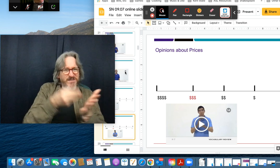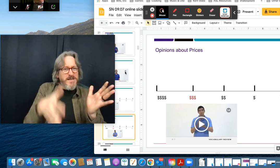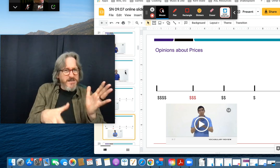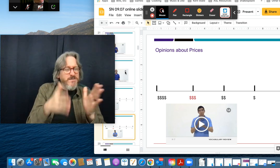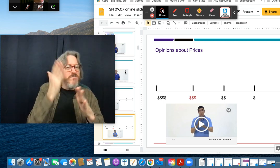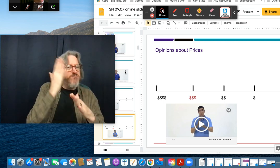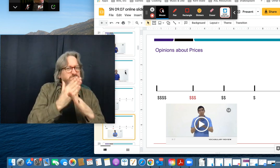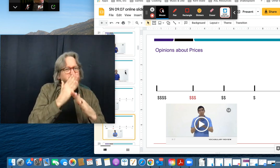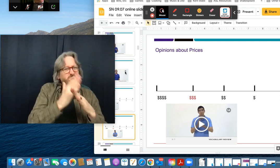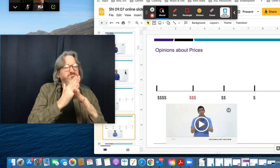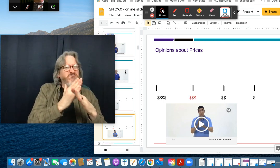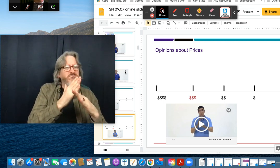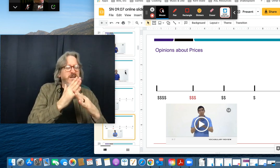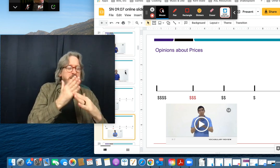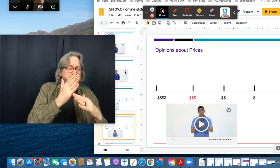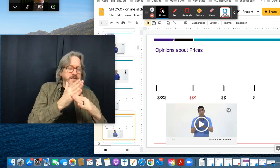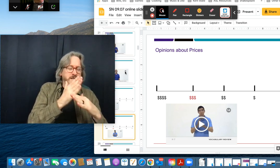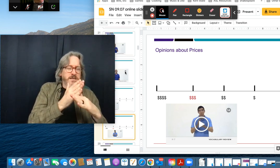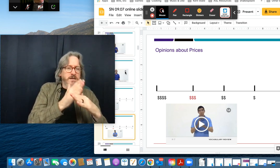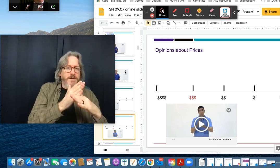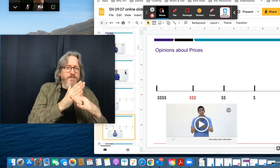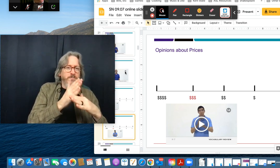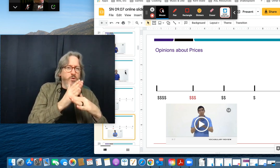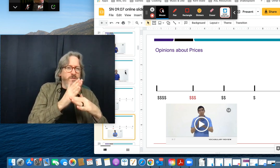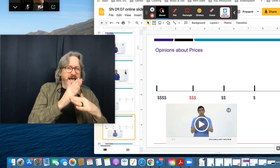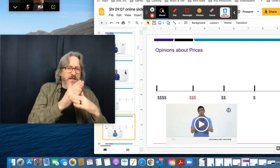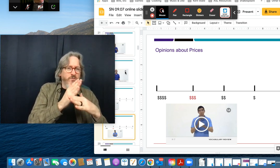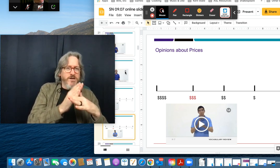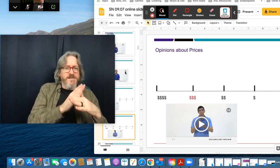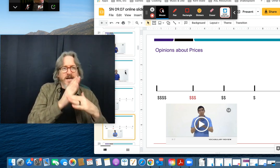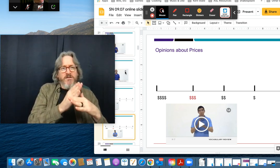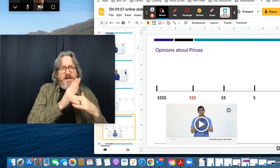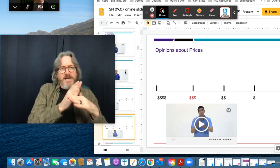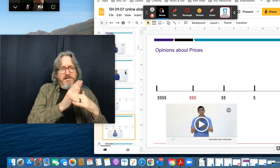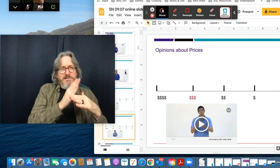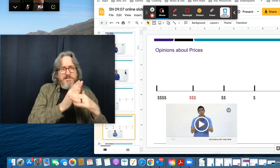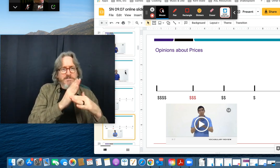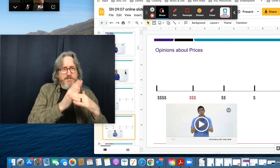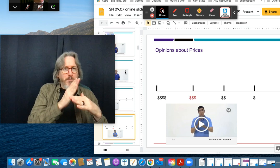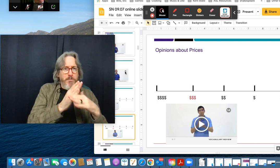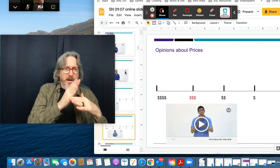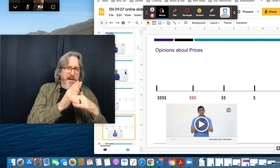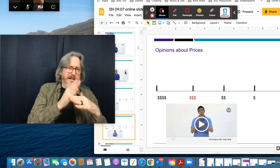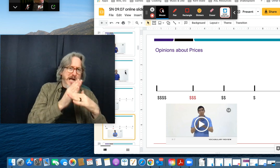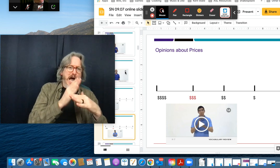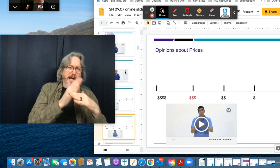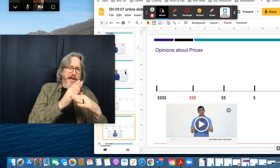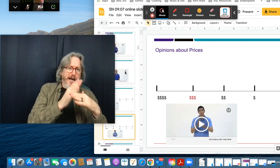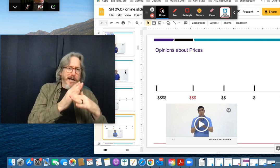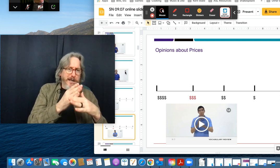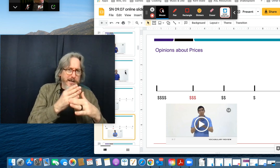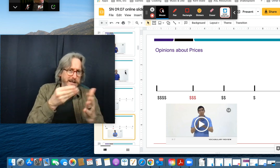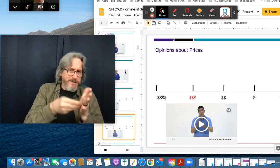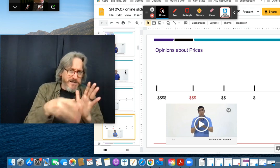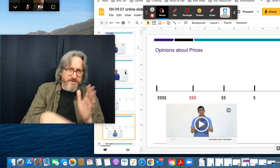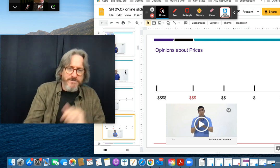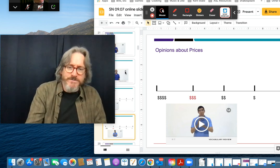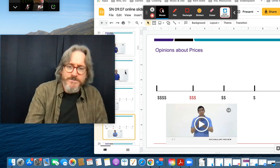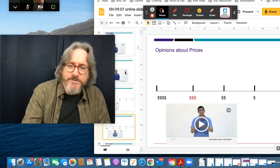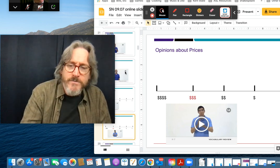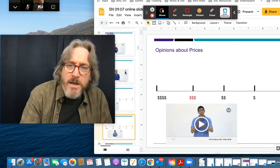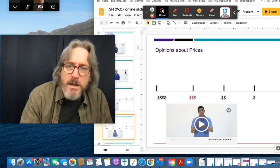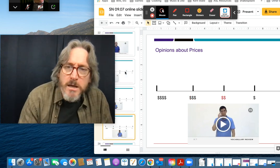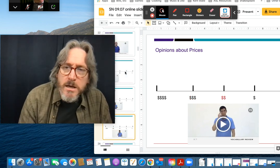of expensive. This is a little bit more of a California sign, or like, oh, it's kind of